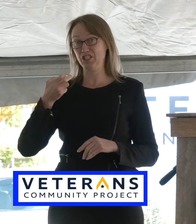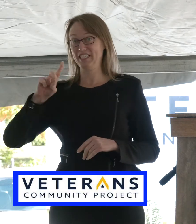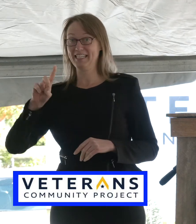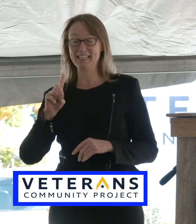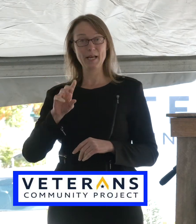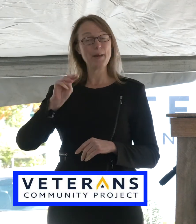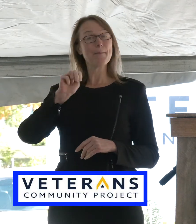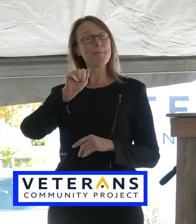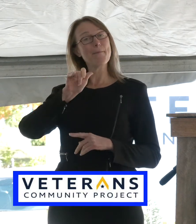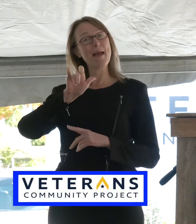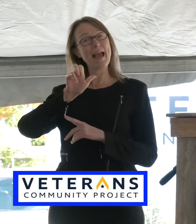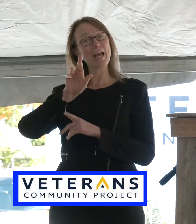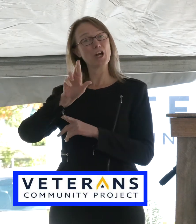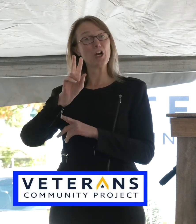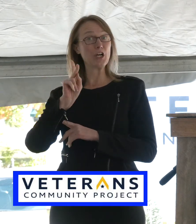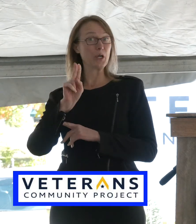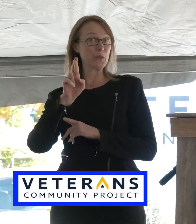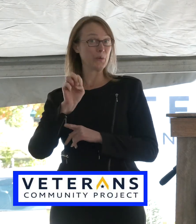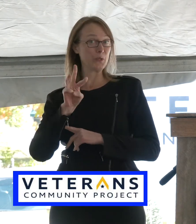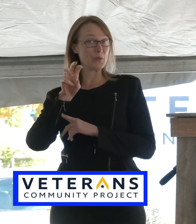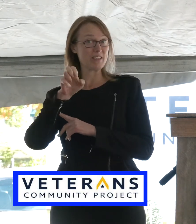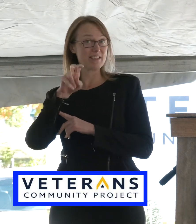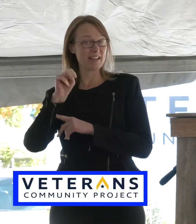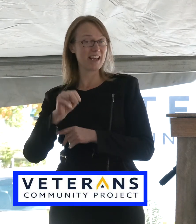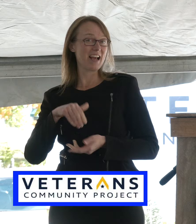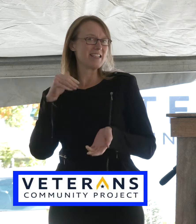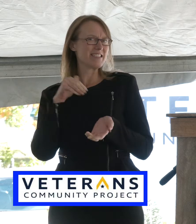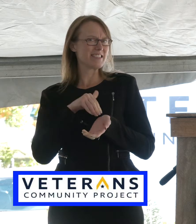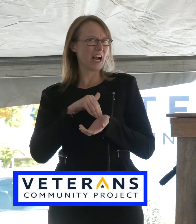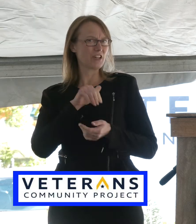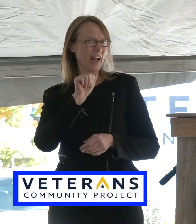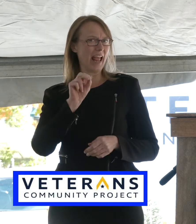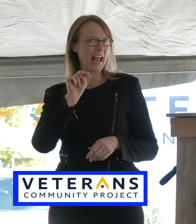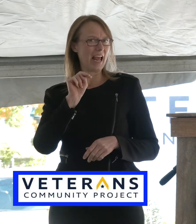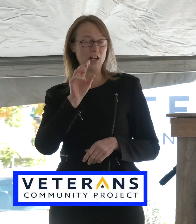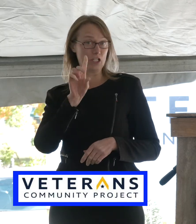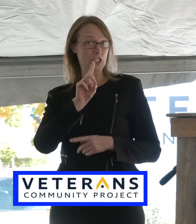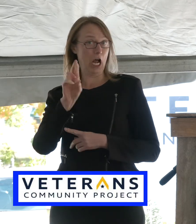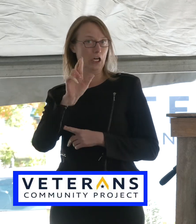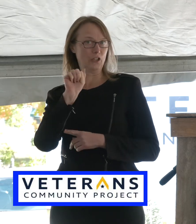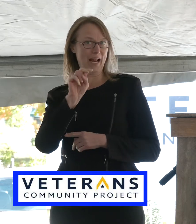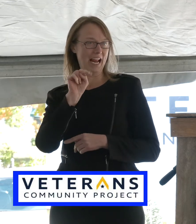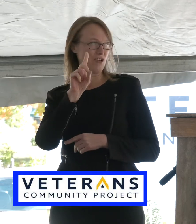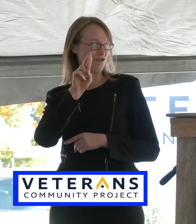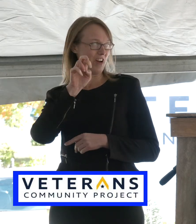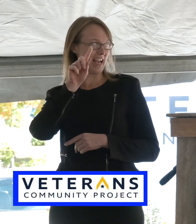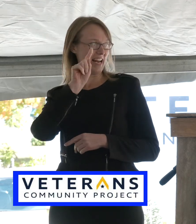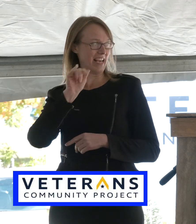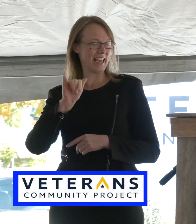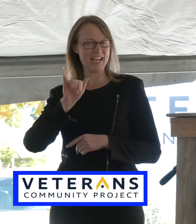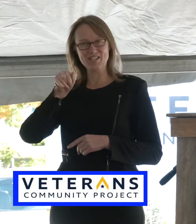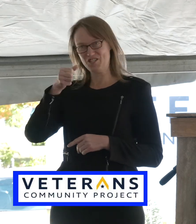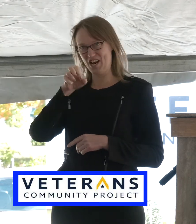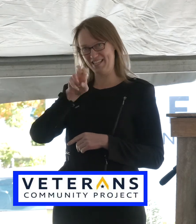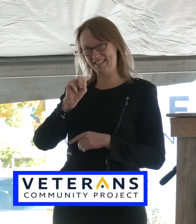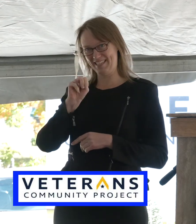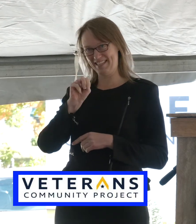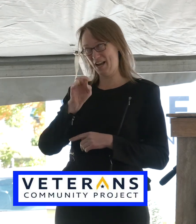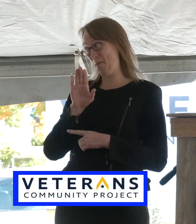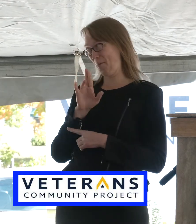Krewson, Dr. Andrade, I hope I said that correctly, Jason, Brian,